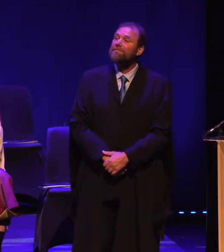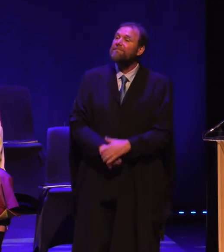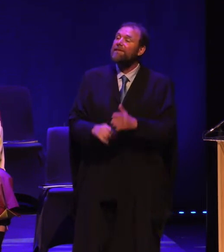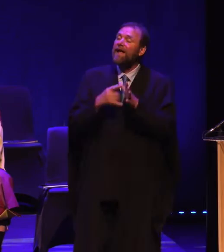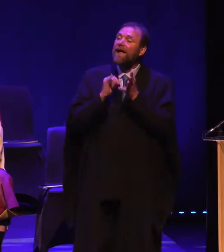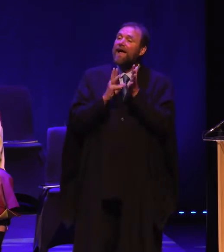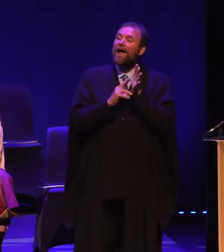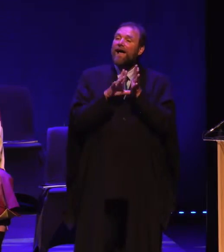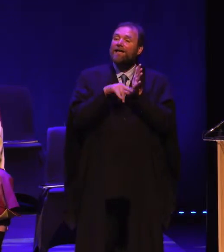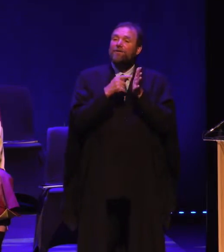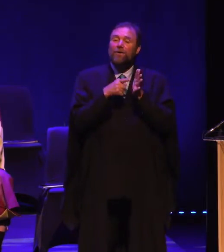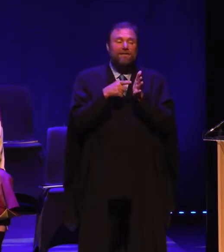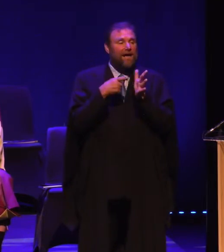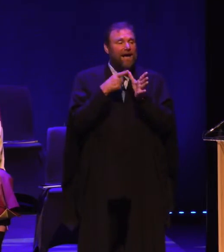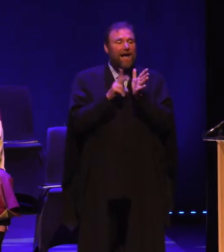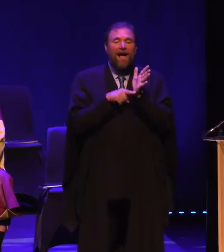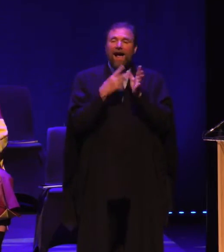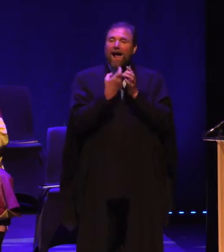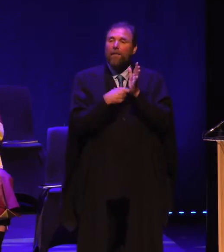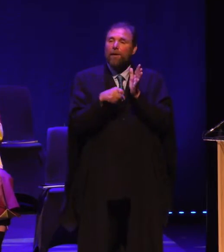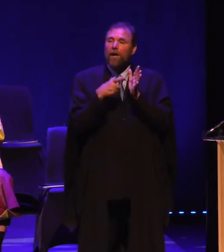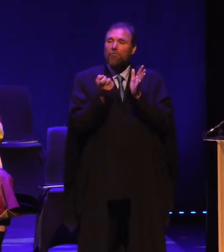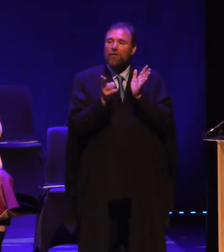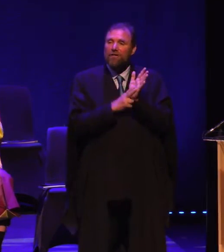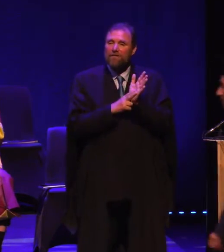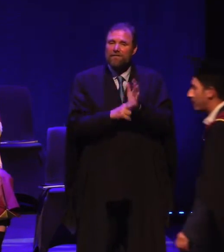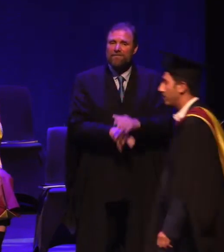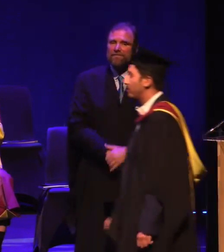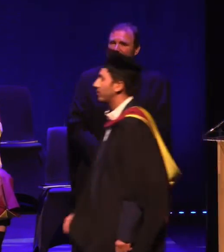Alsnozi Albukarim.